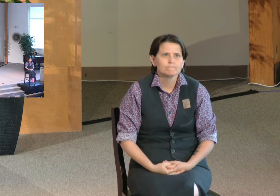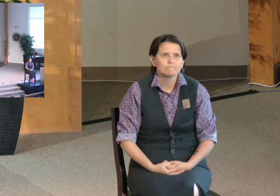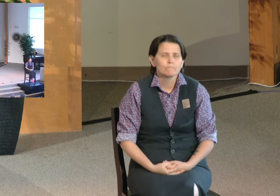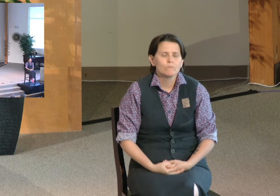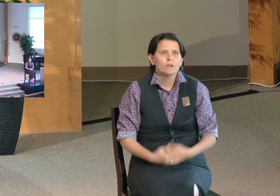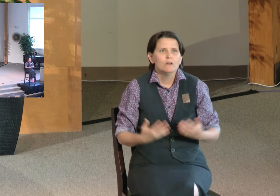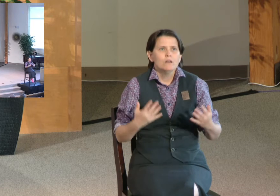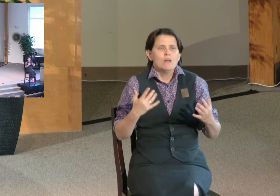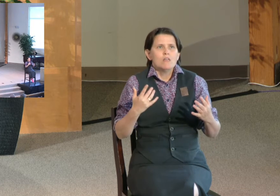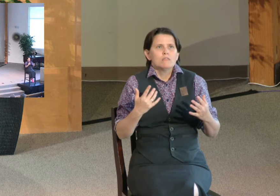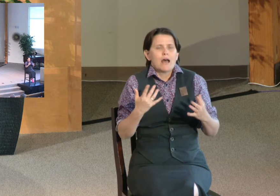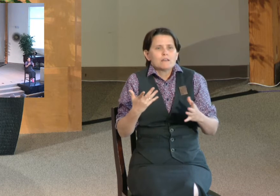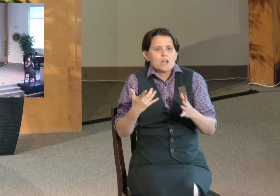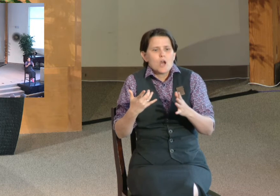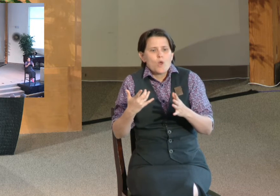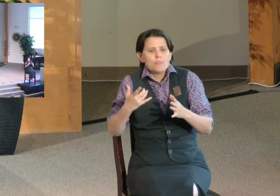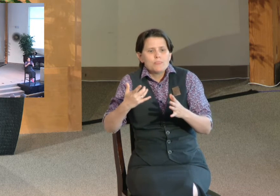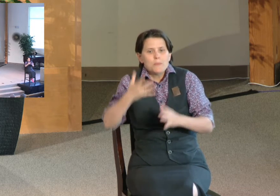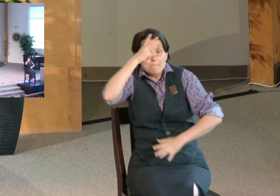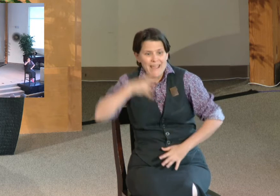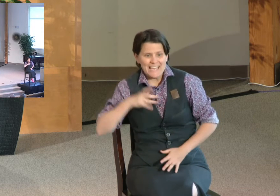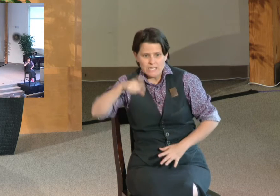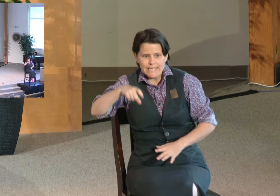All right.